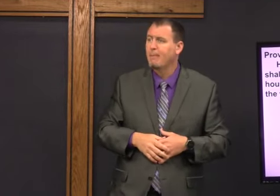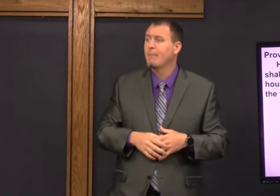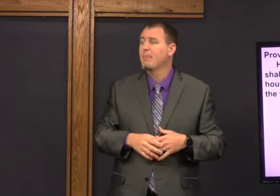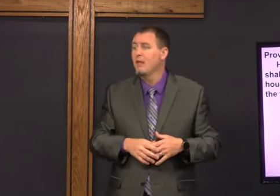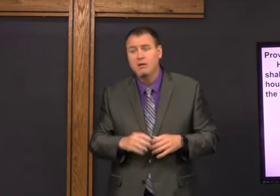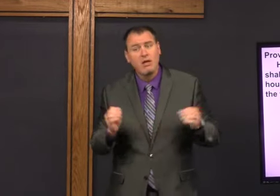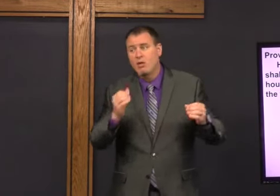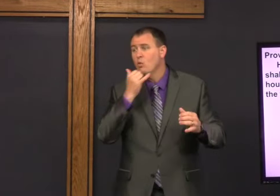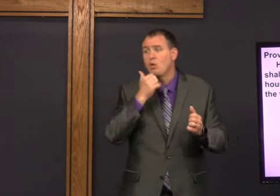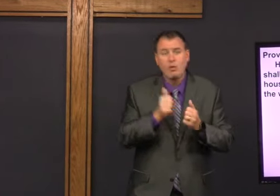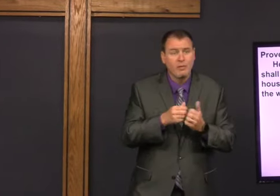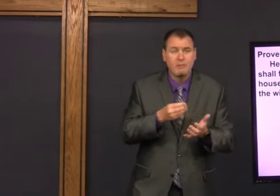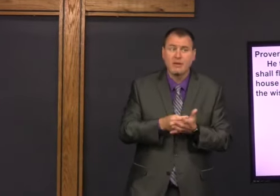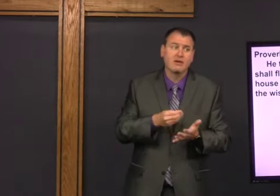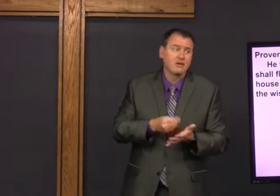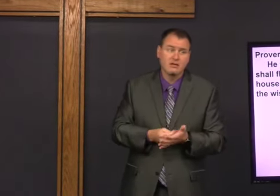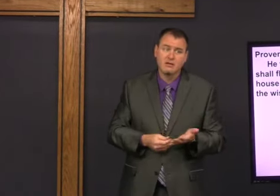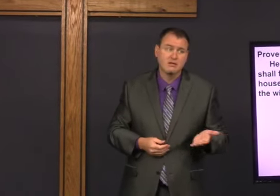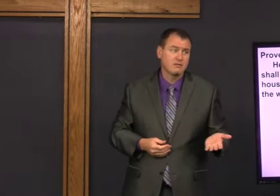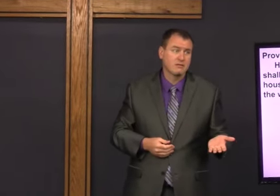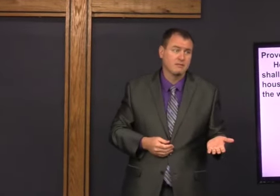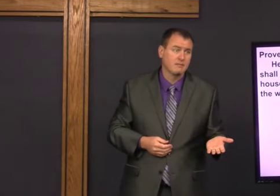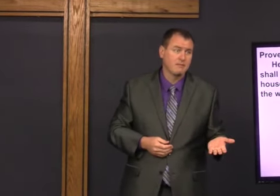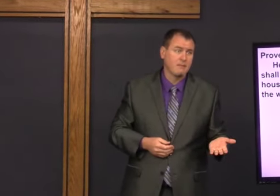him. There's nothing wrong with money.